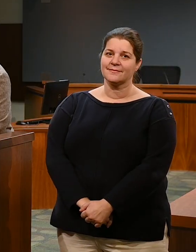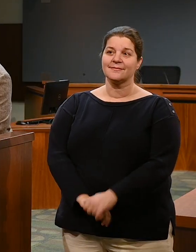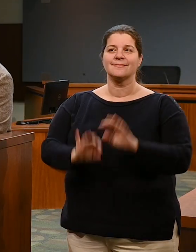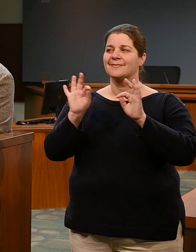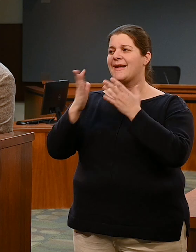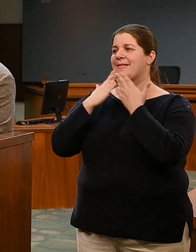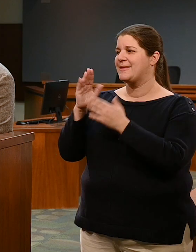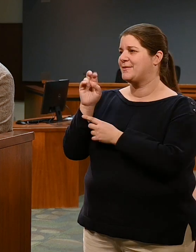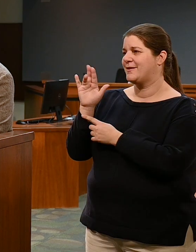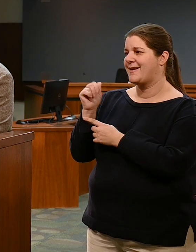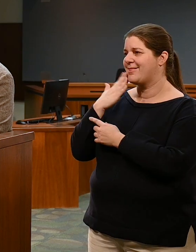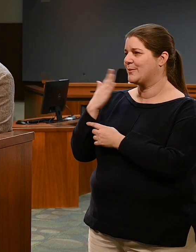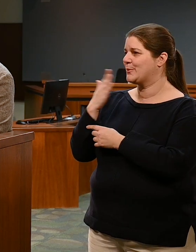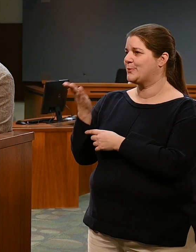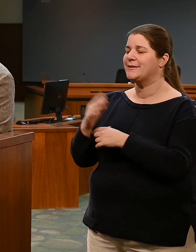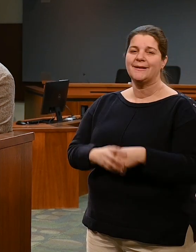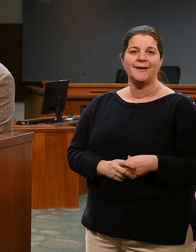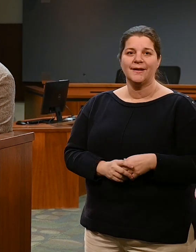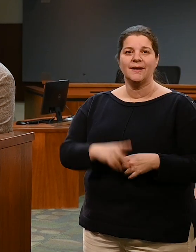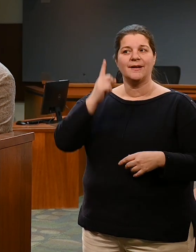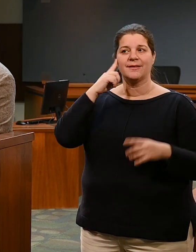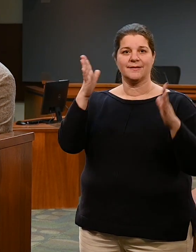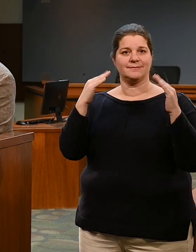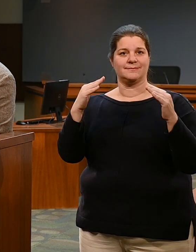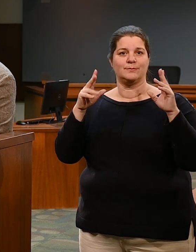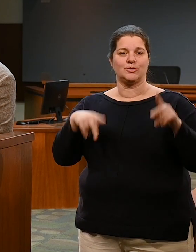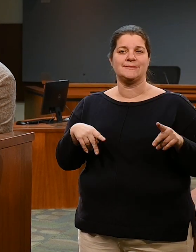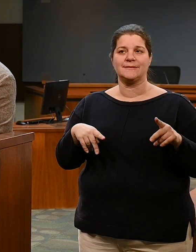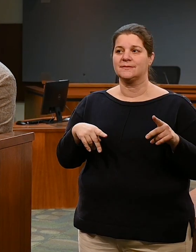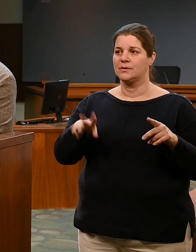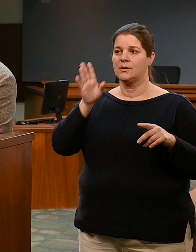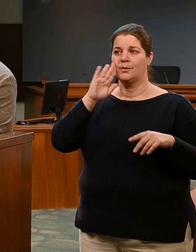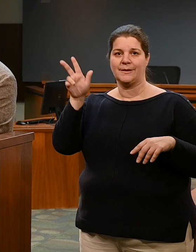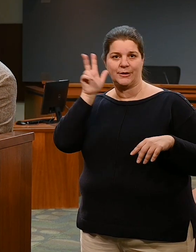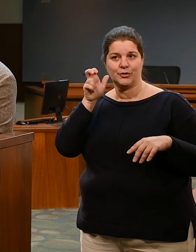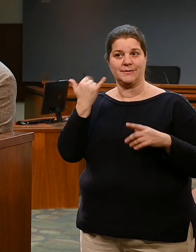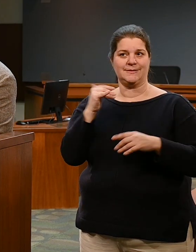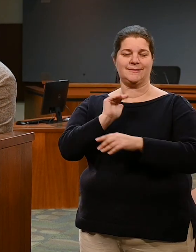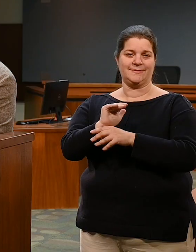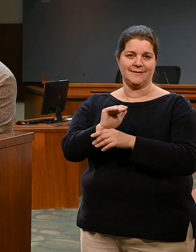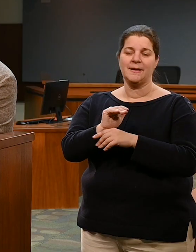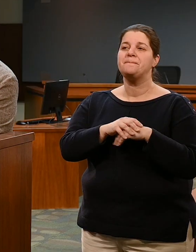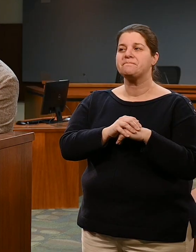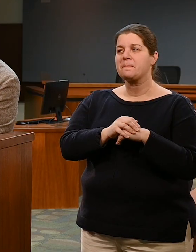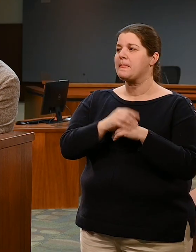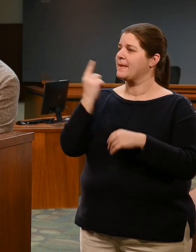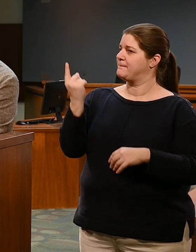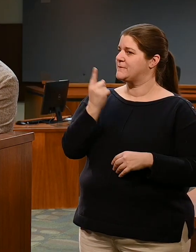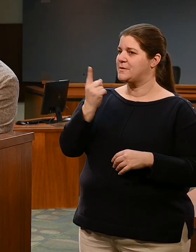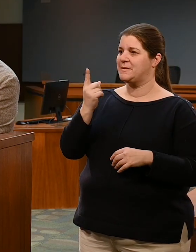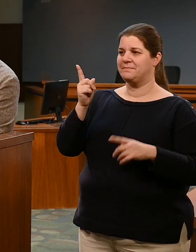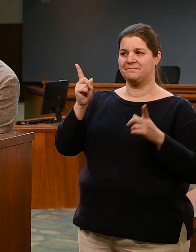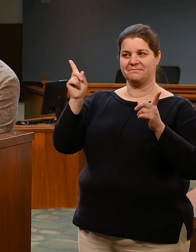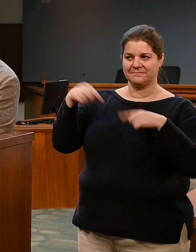Thank you, Erica. I think the next person that we're going to hear from this evening is someone I've been proud to get to